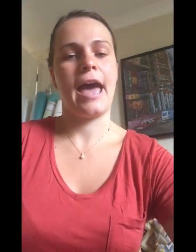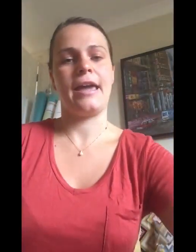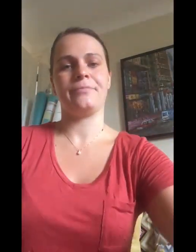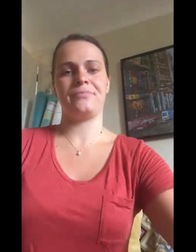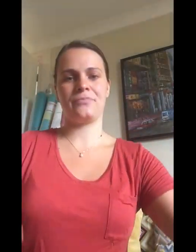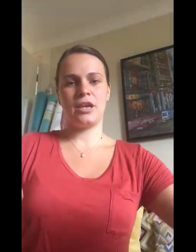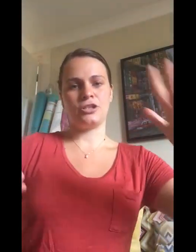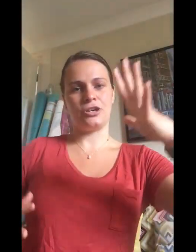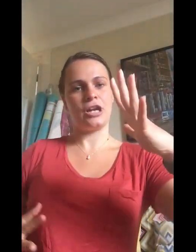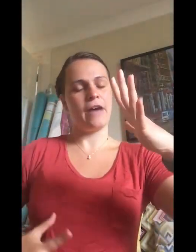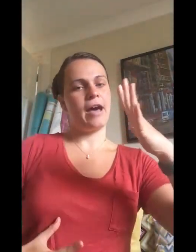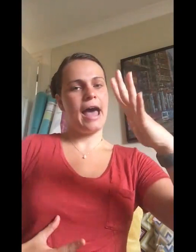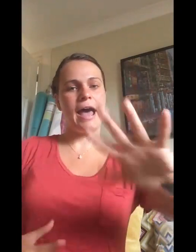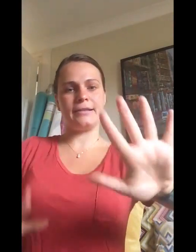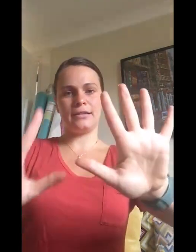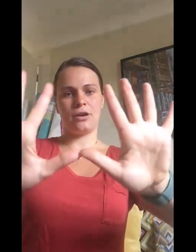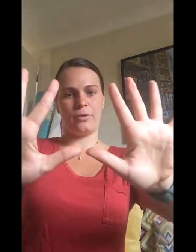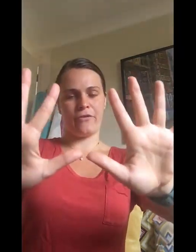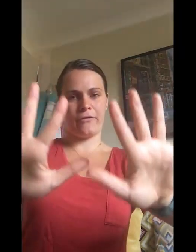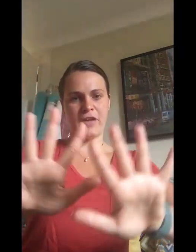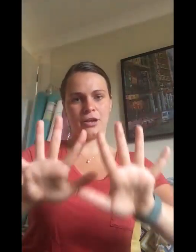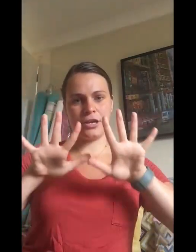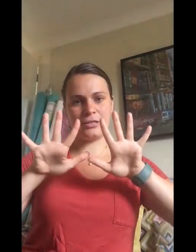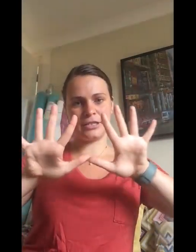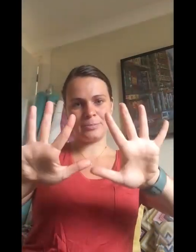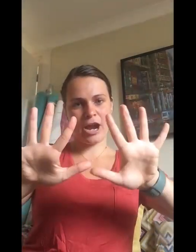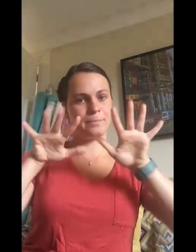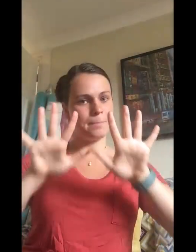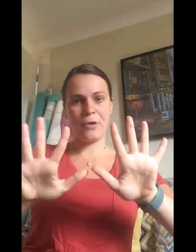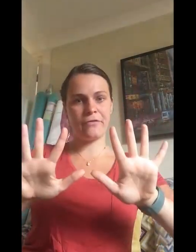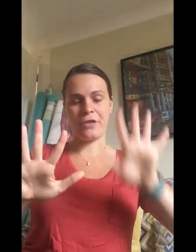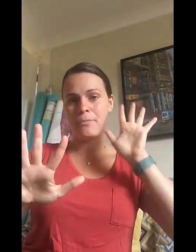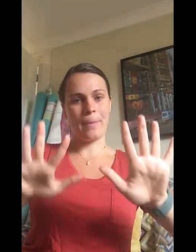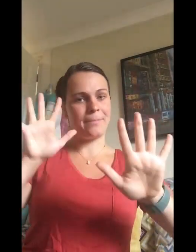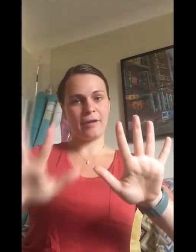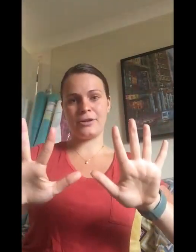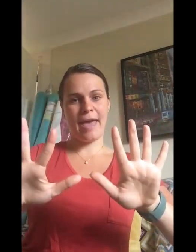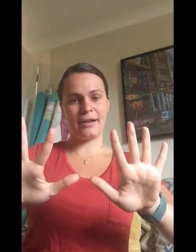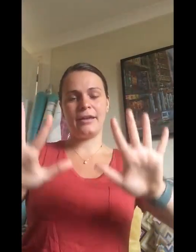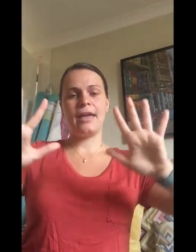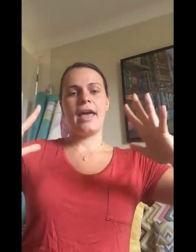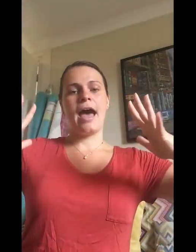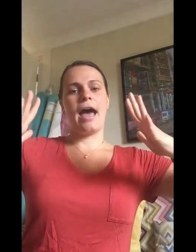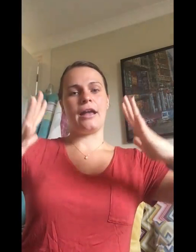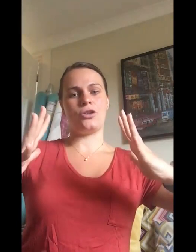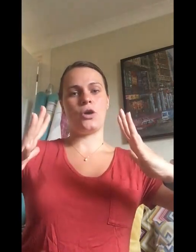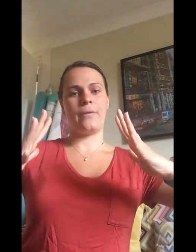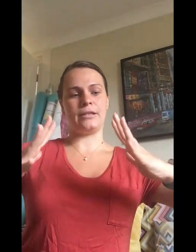Okay, so you're going to have hands with your fingers spread, both of them, your paper and your pen, and you're going